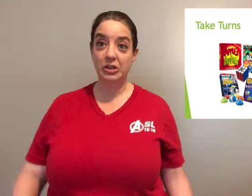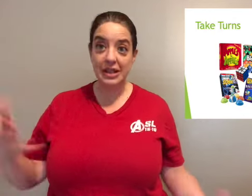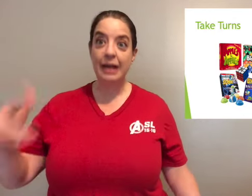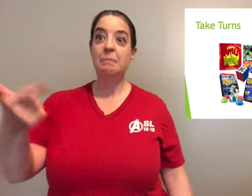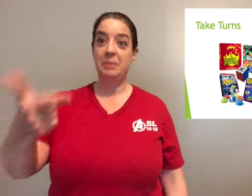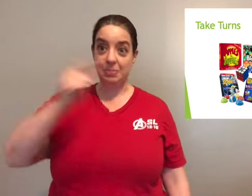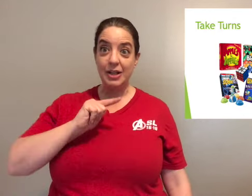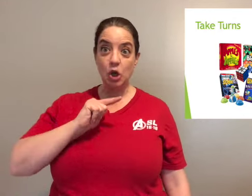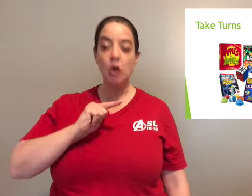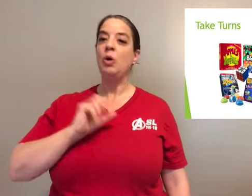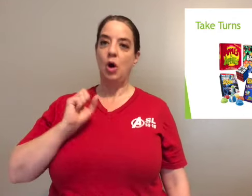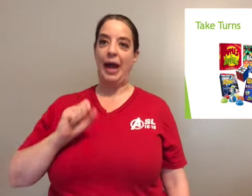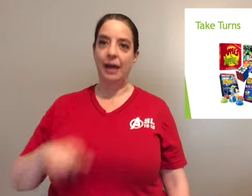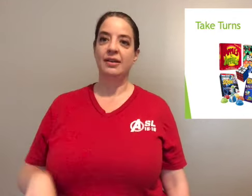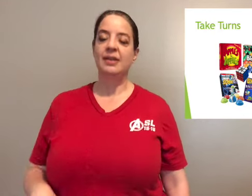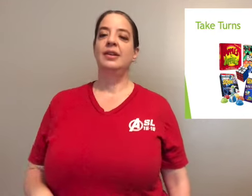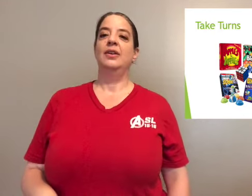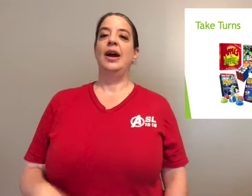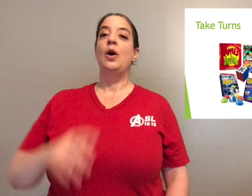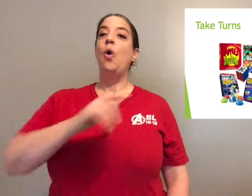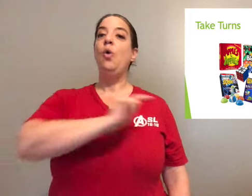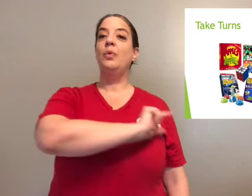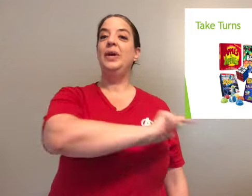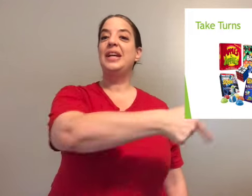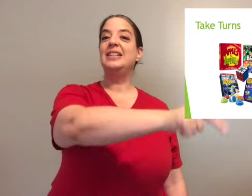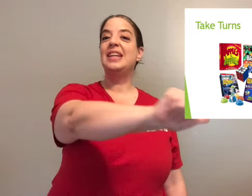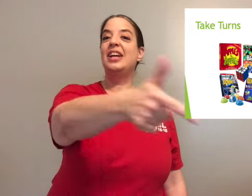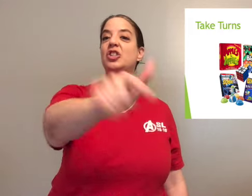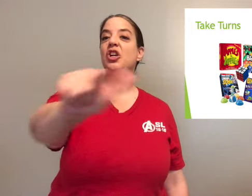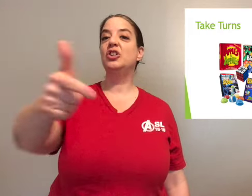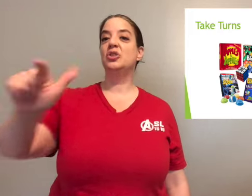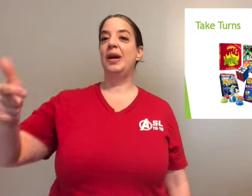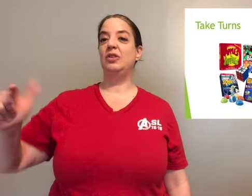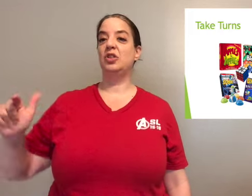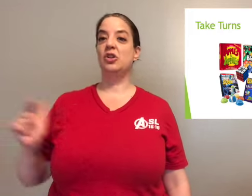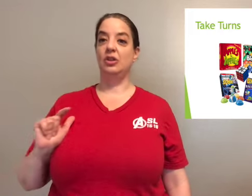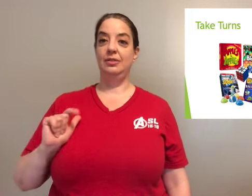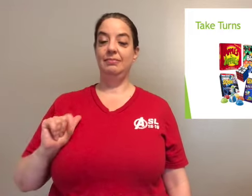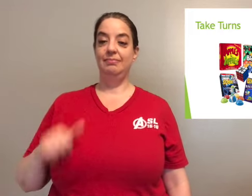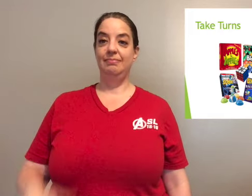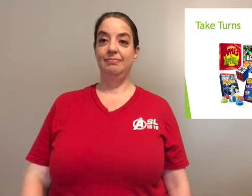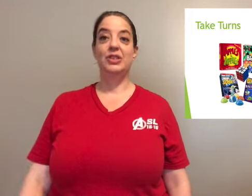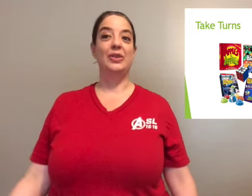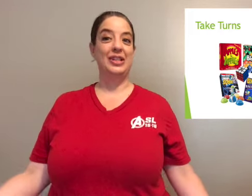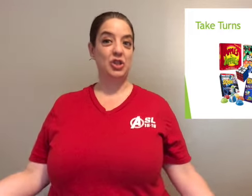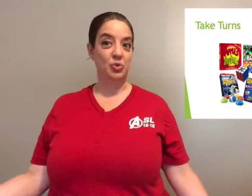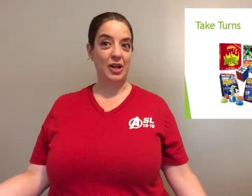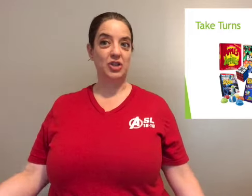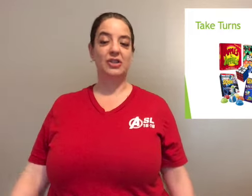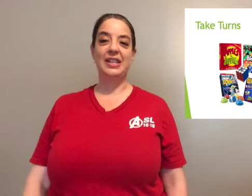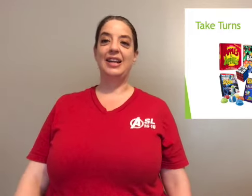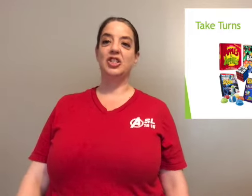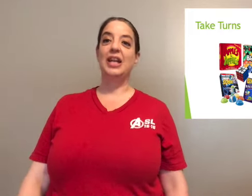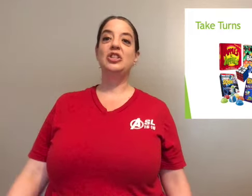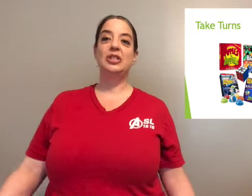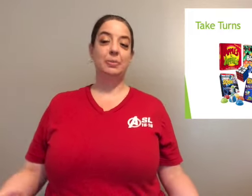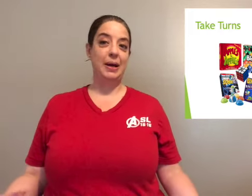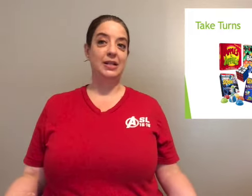done? It's my turn? Okay. Right? Or we can take turns around the circle. So that's a directional sign. It changes depending